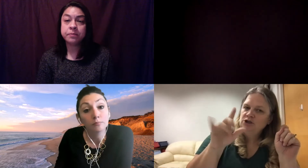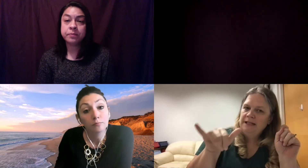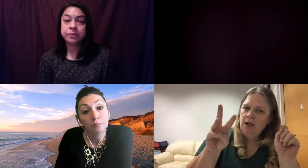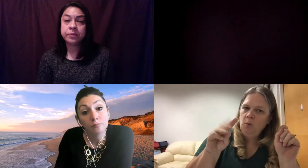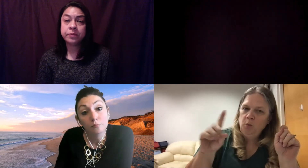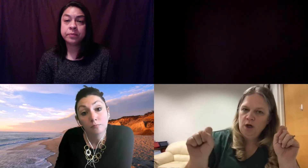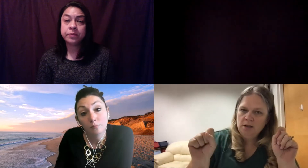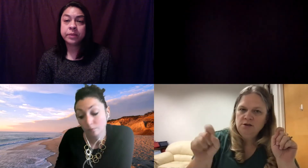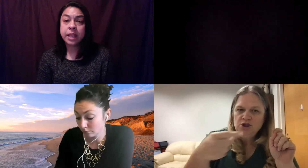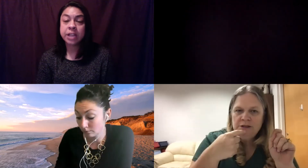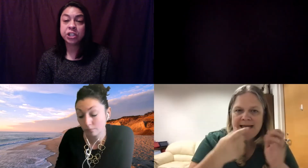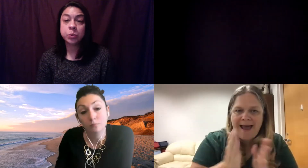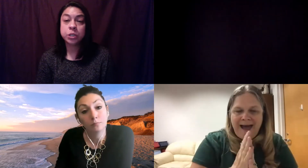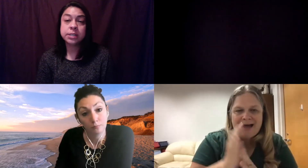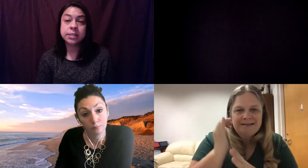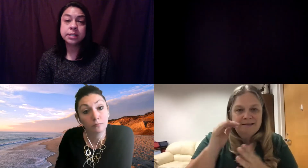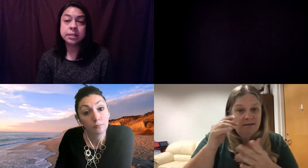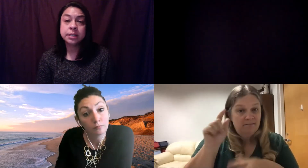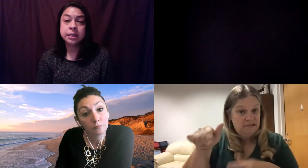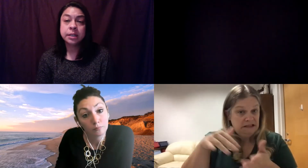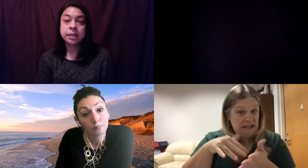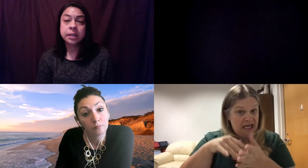from Ashley Woods